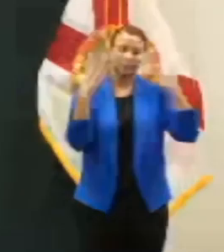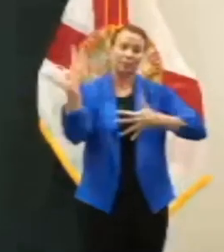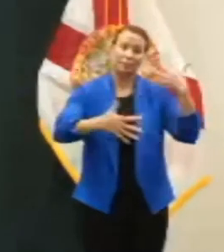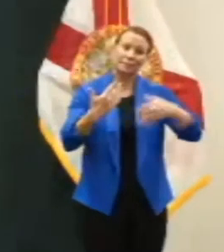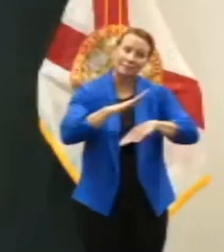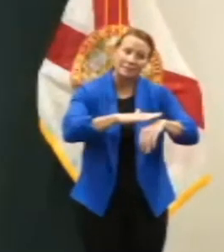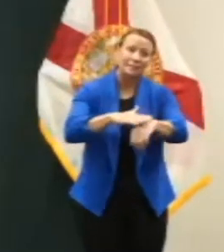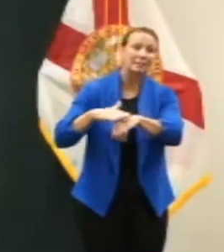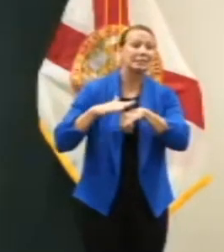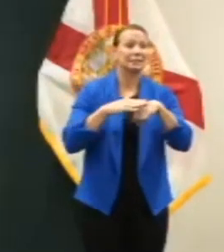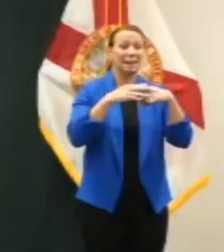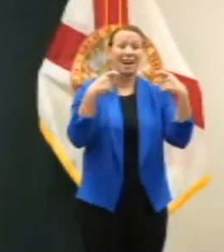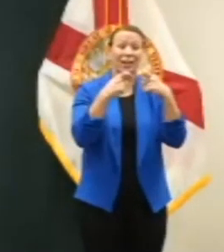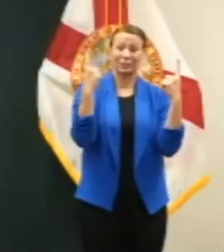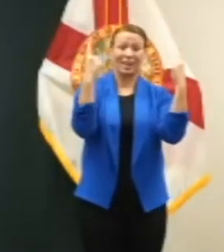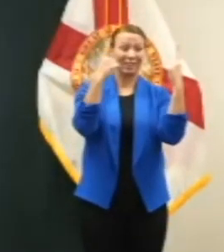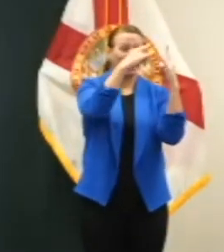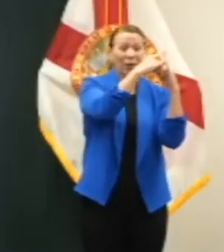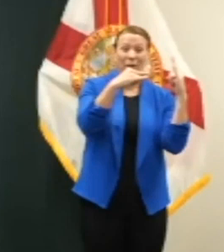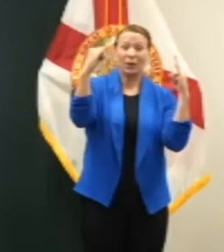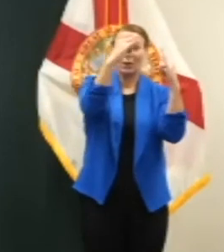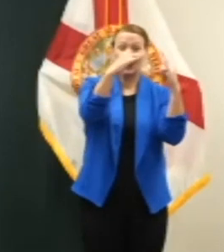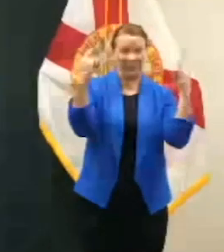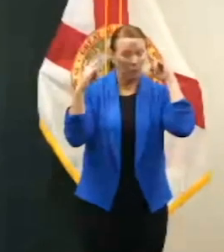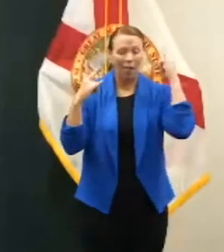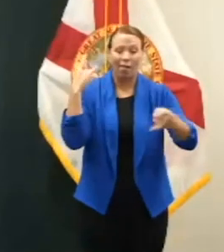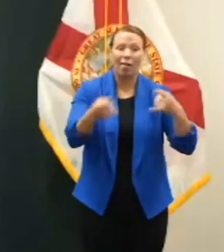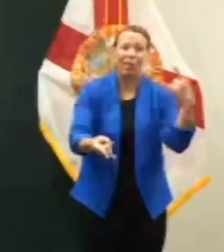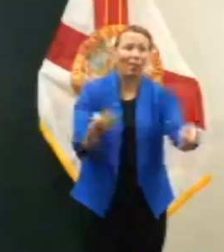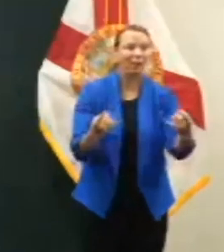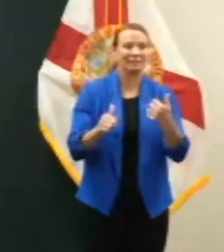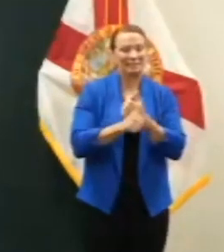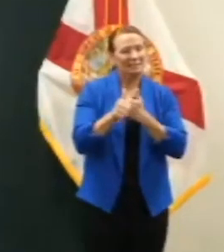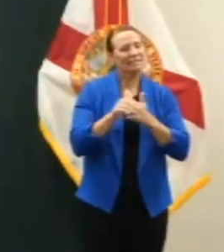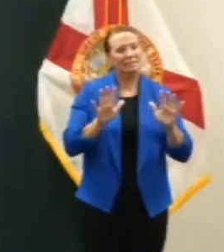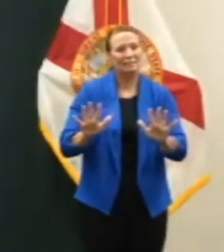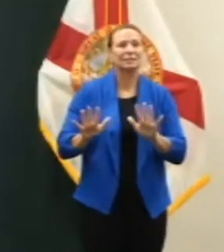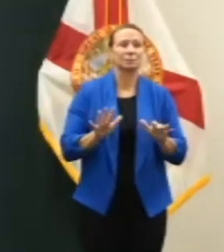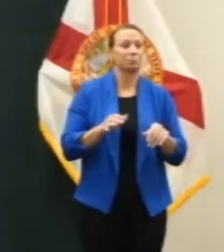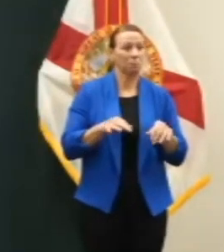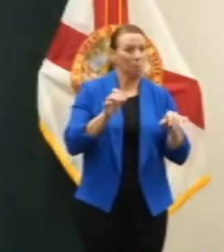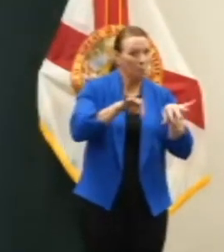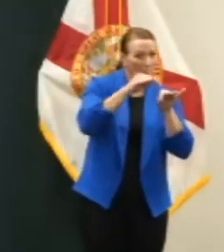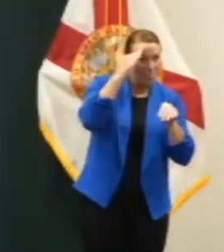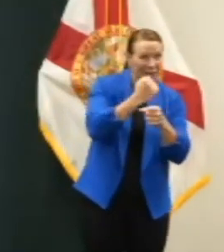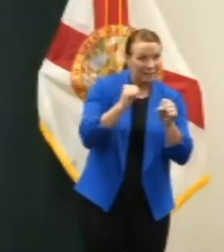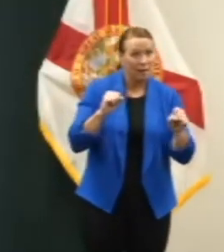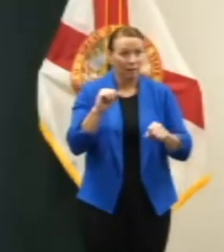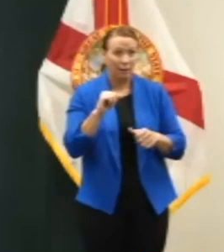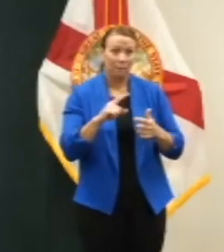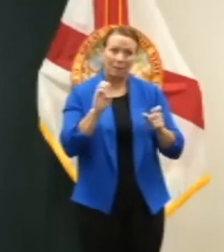going to get knocked down. That's just the reality. So understand that. Prepare for that. We have all these people stationed to try to